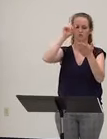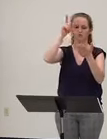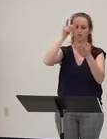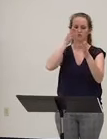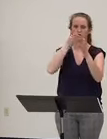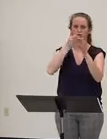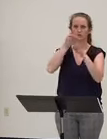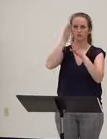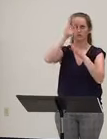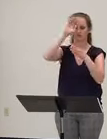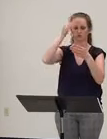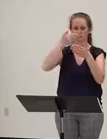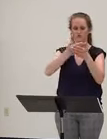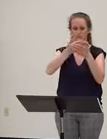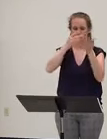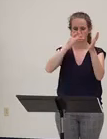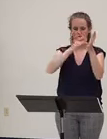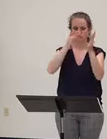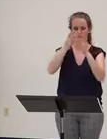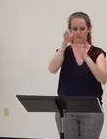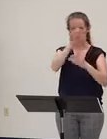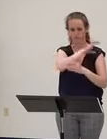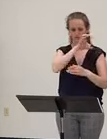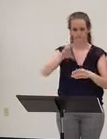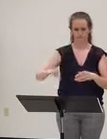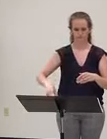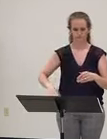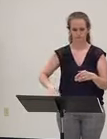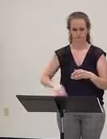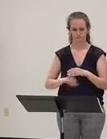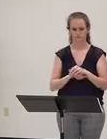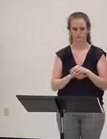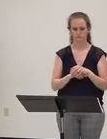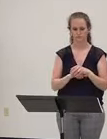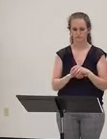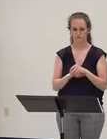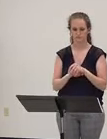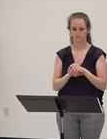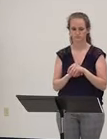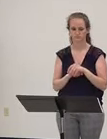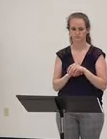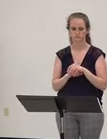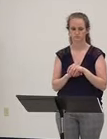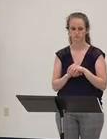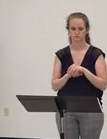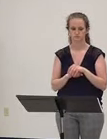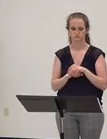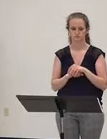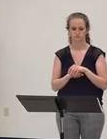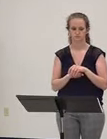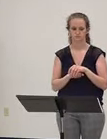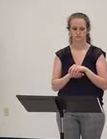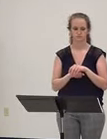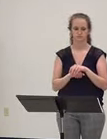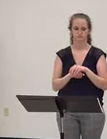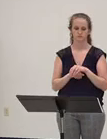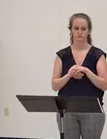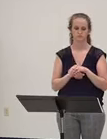and glorify you through your Son, Jesus Christ.